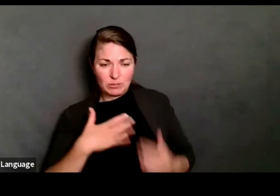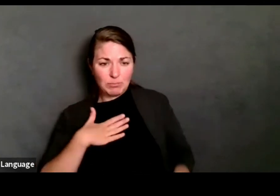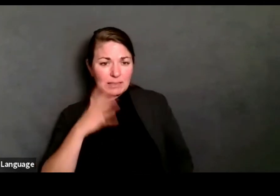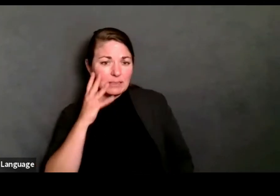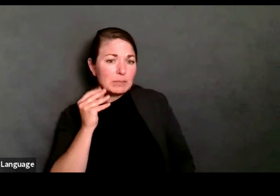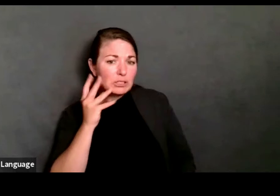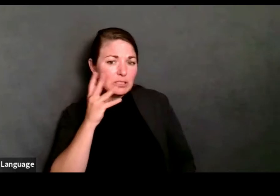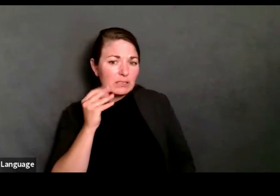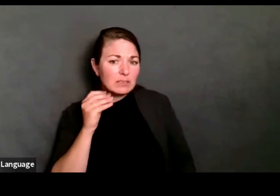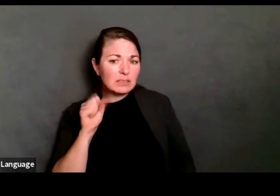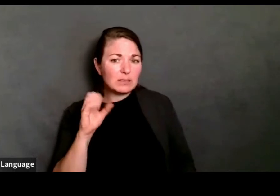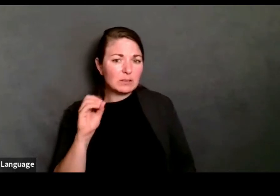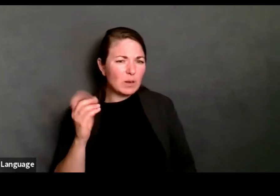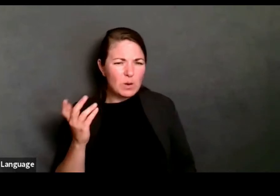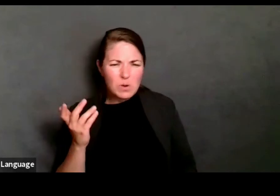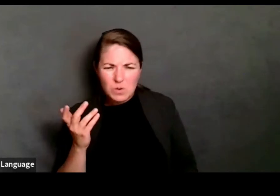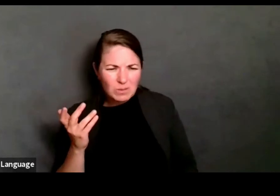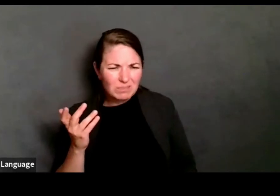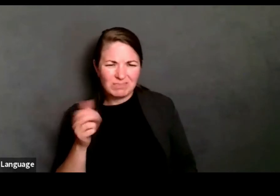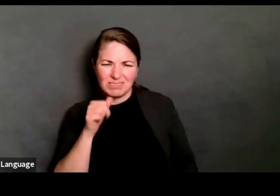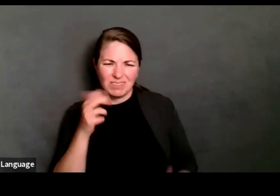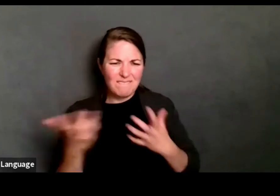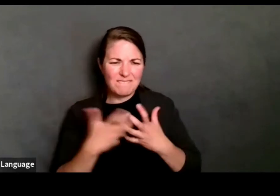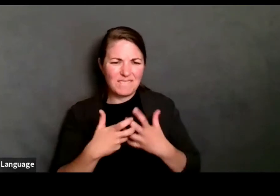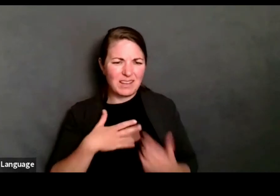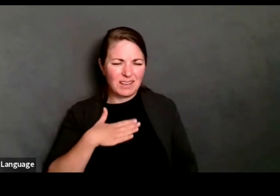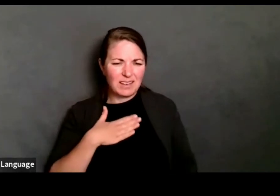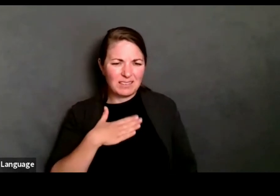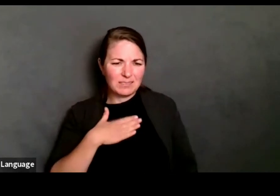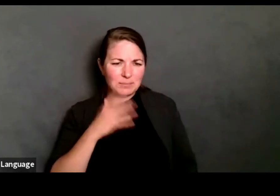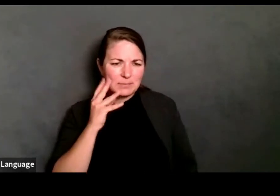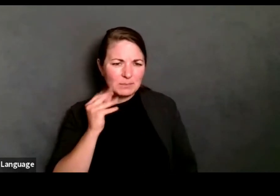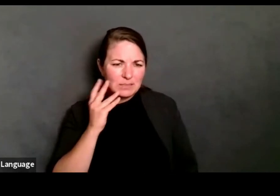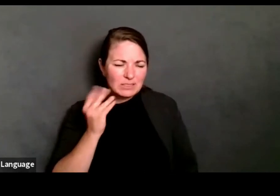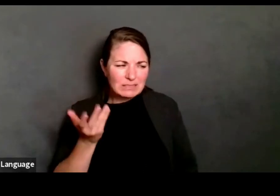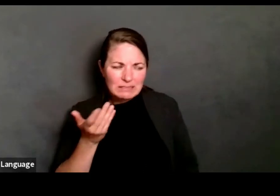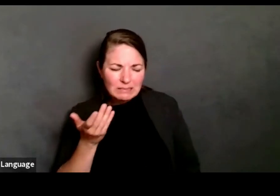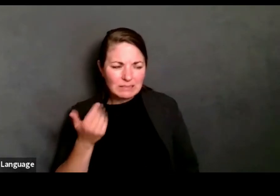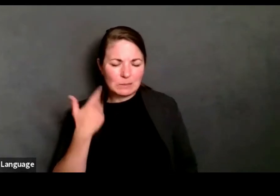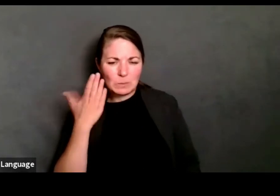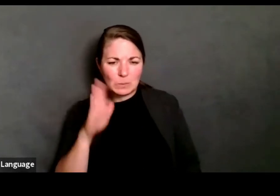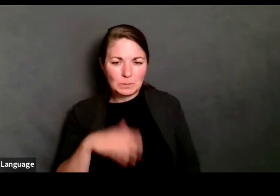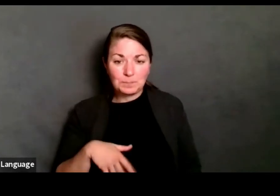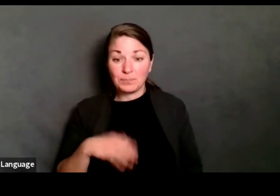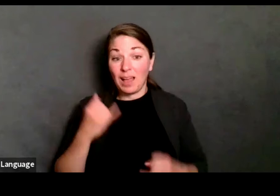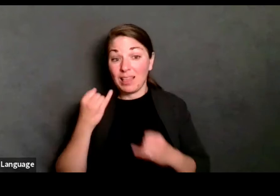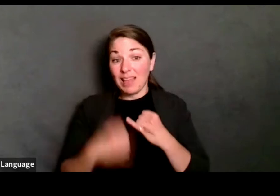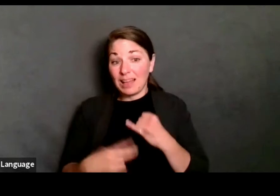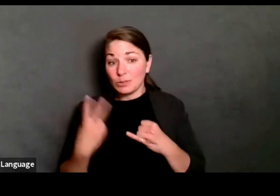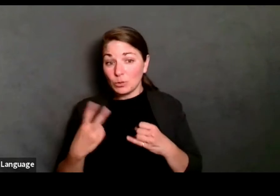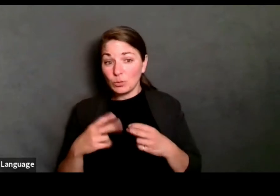be, that the term just doesn't land. Now, these last two terms, sexual harassment and sexual misconduct,